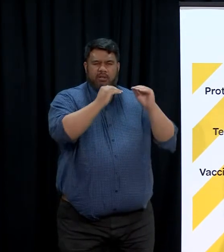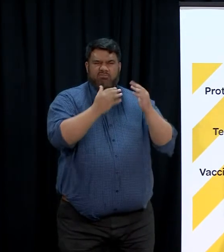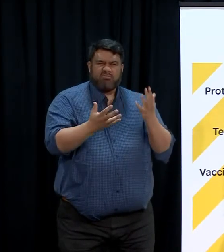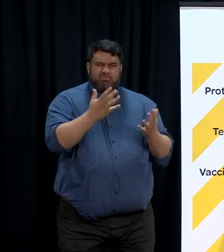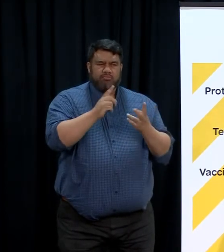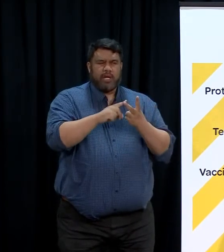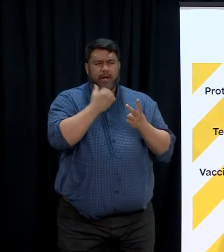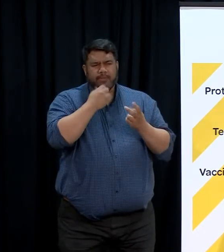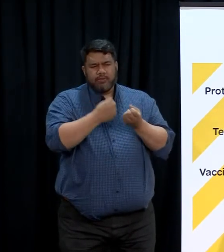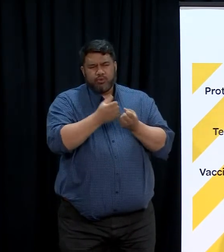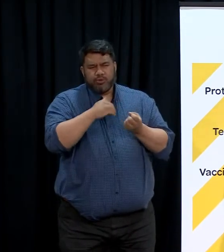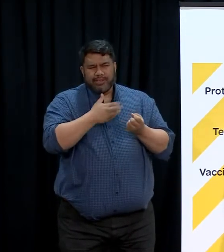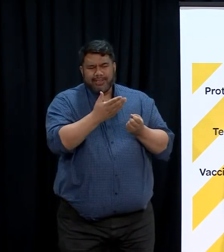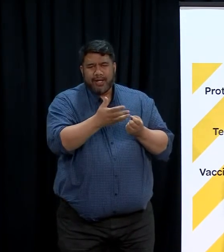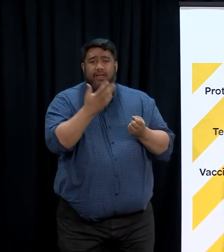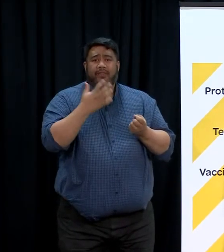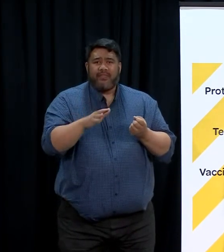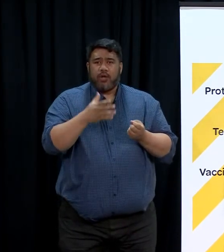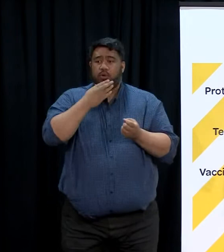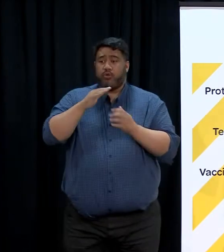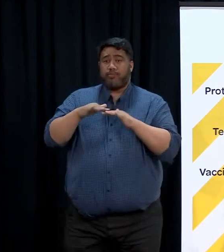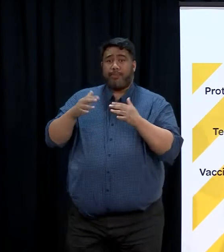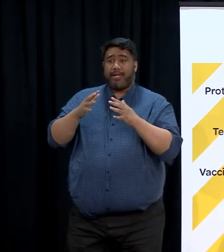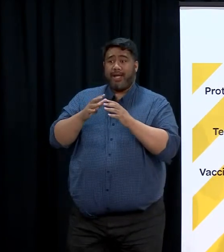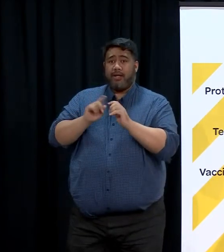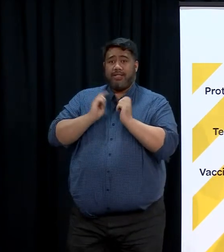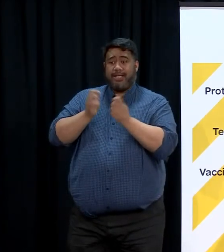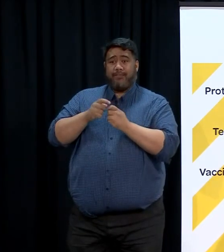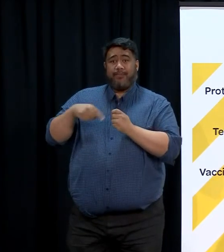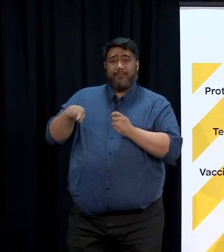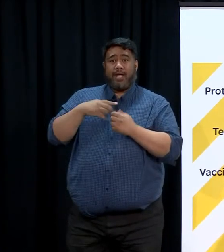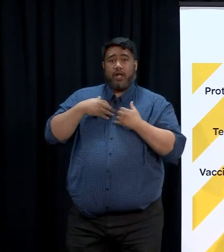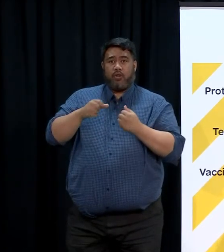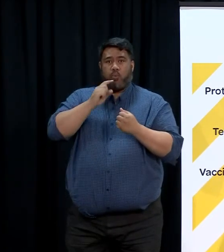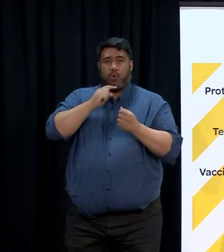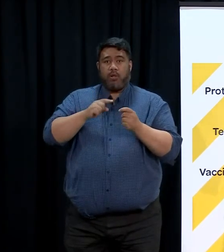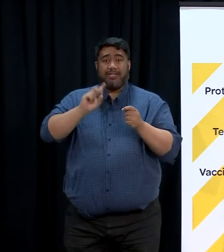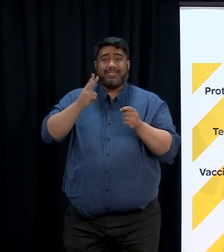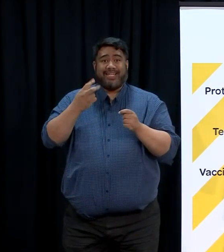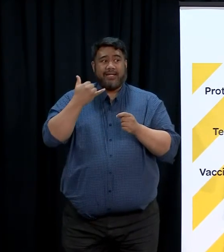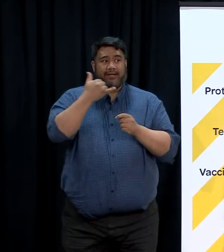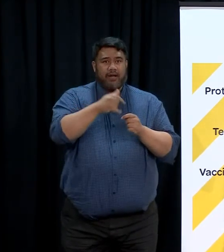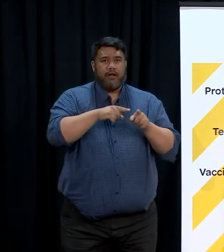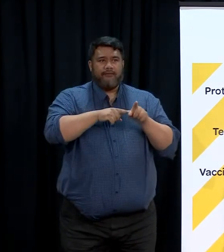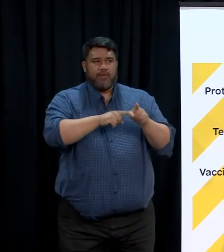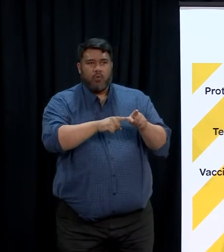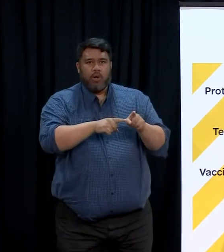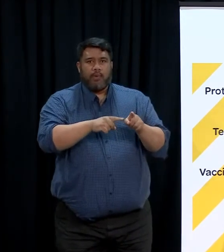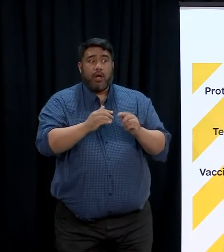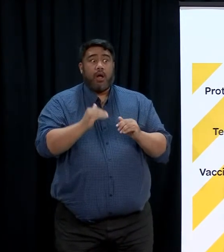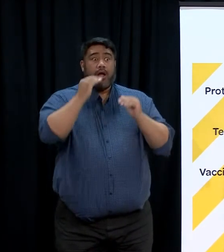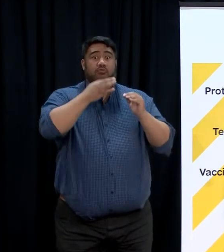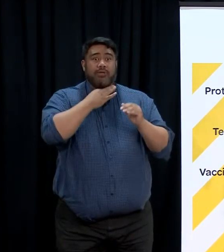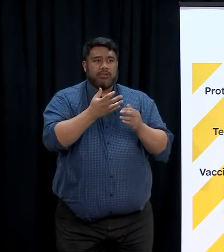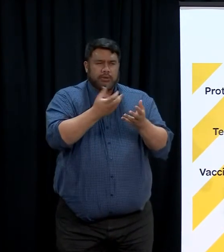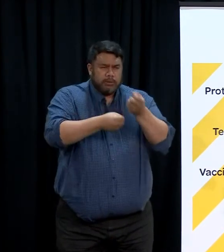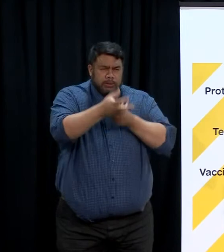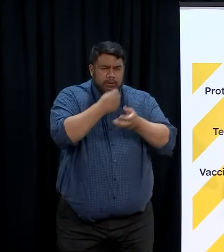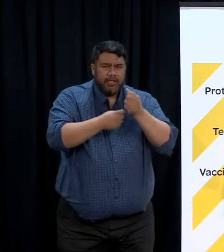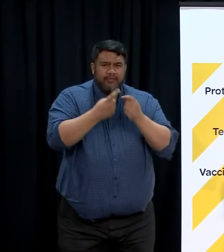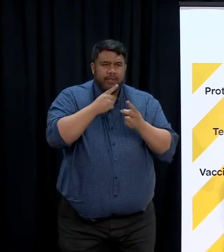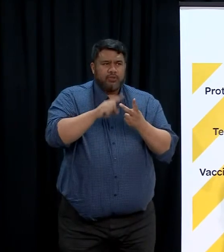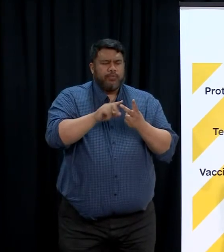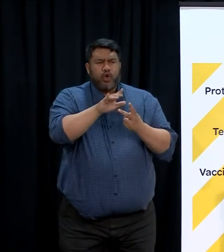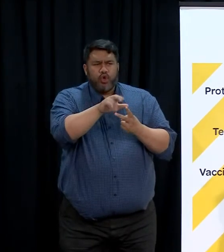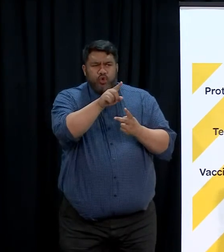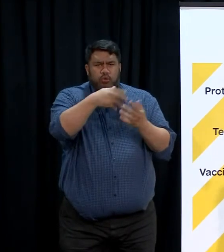might need, and then using our public health teams to follow up more intensively with those cases that are higher risk to find out those contacts. Derek?